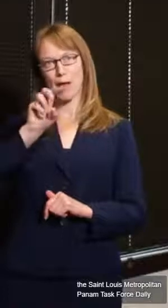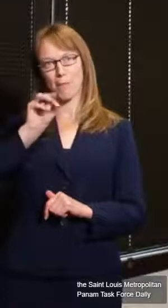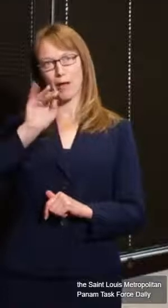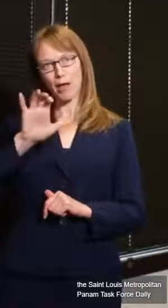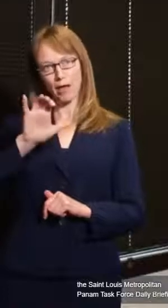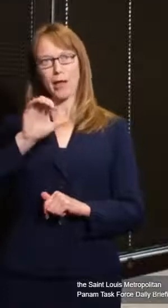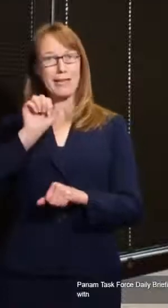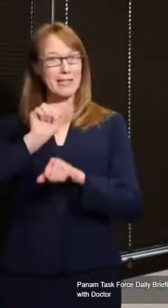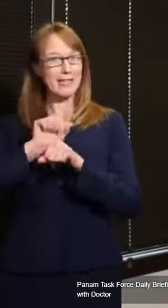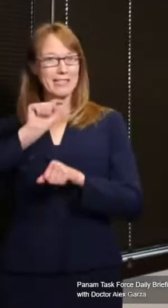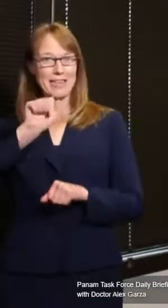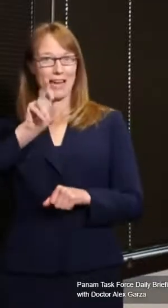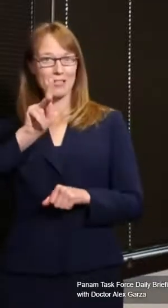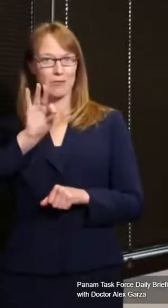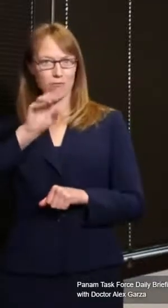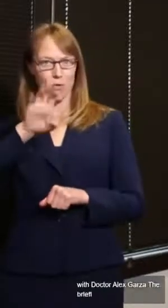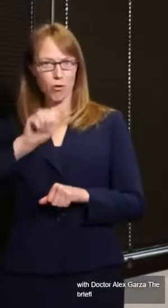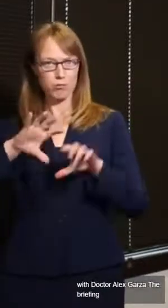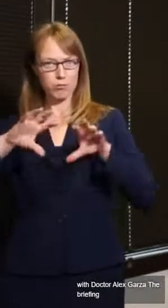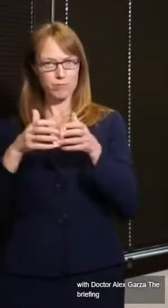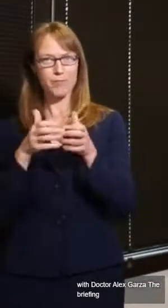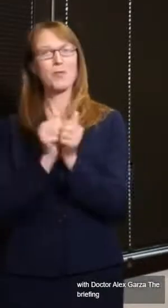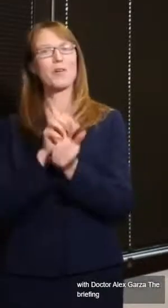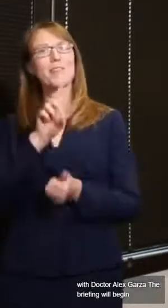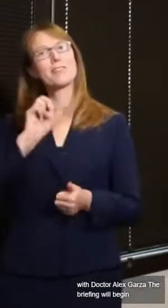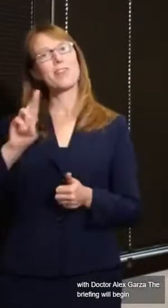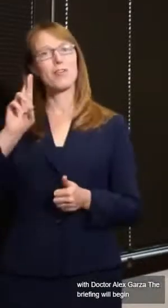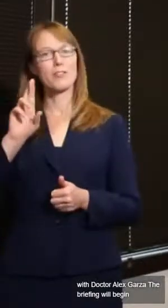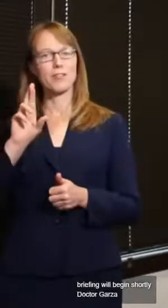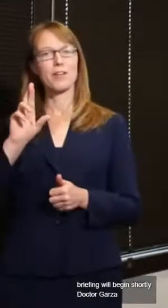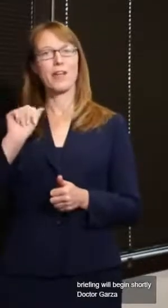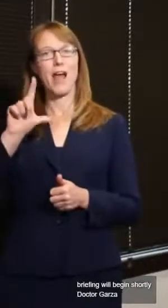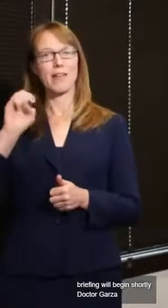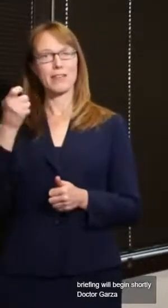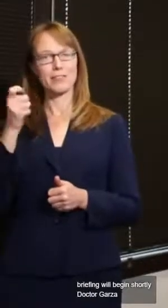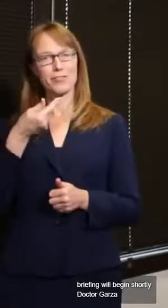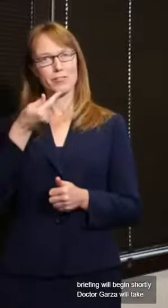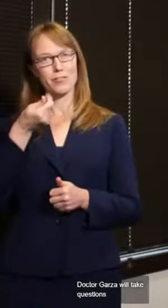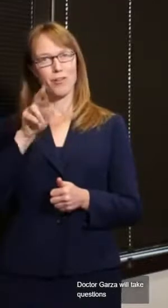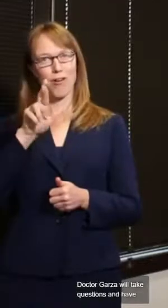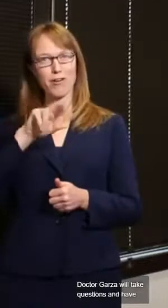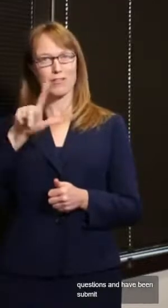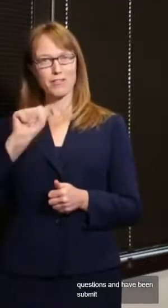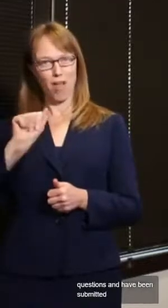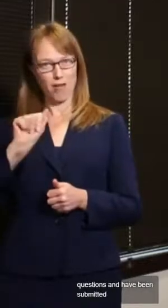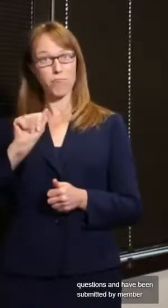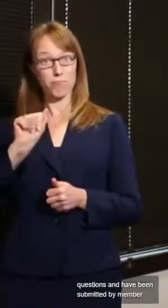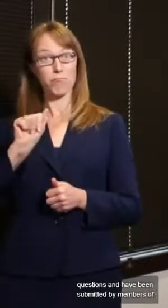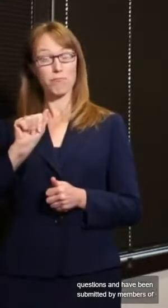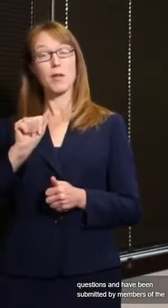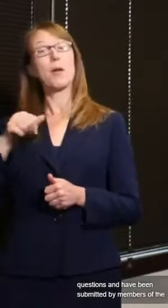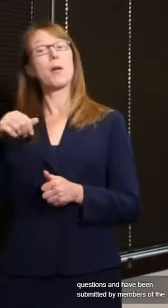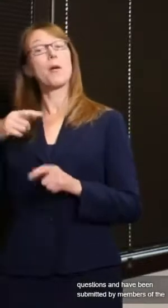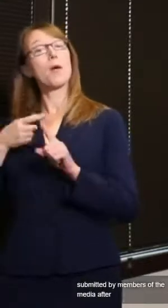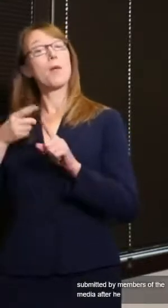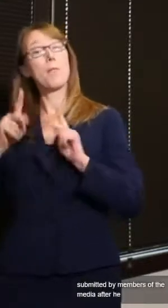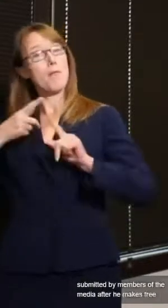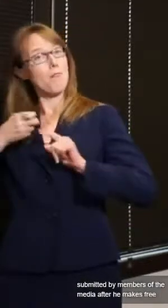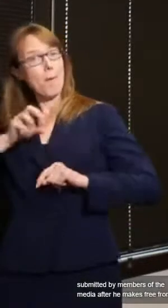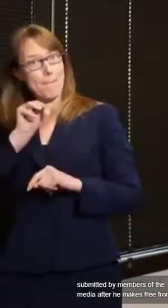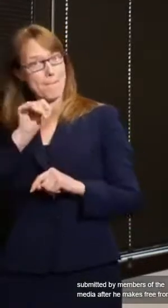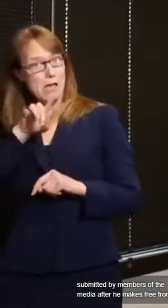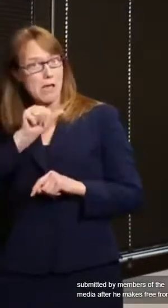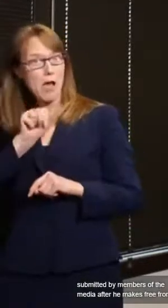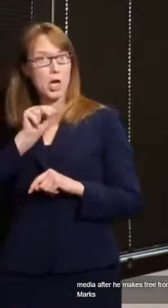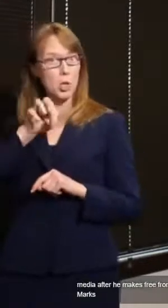with Dr. Alex Garza. The briefing will begin shortly. Dr. Garza will take questions that have been submitted by members of the media after he makes brief